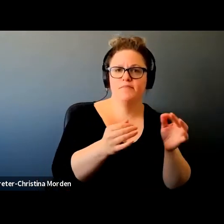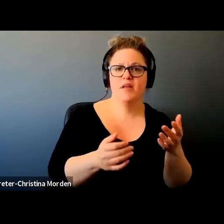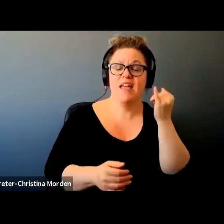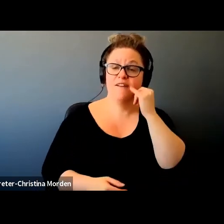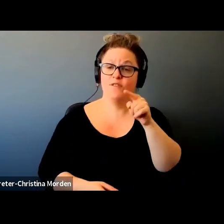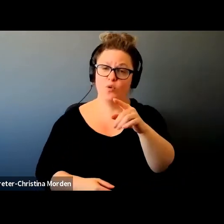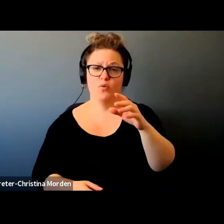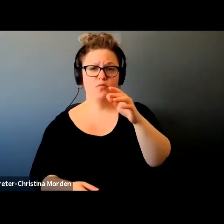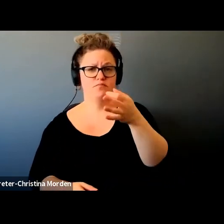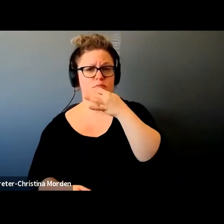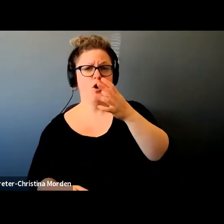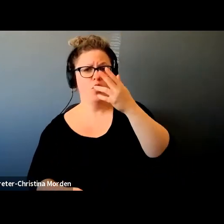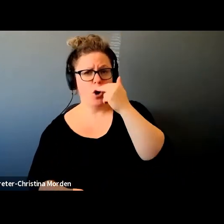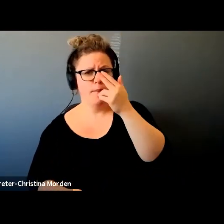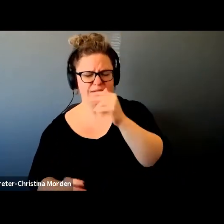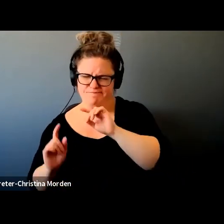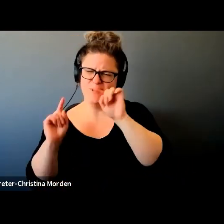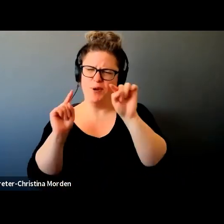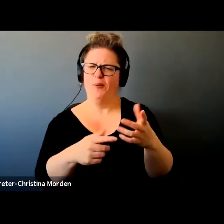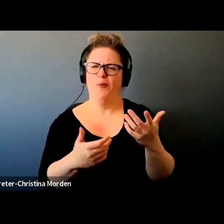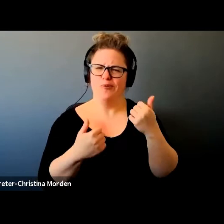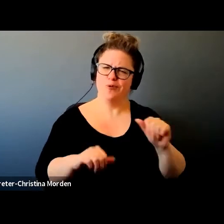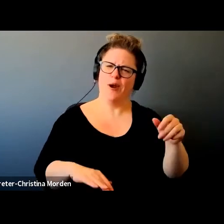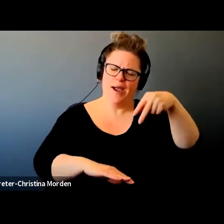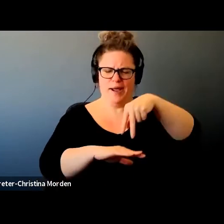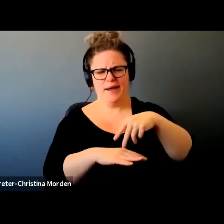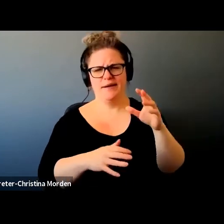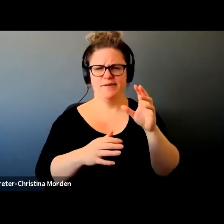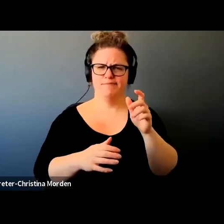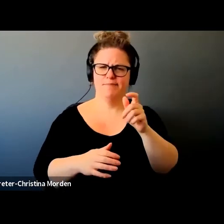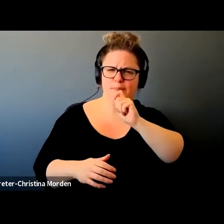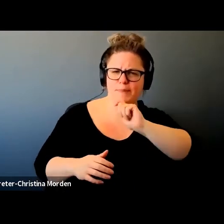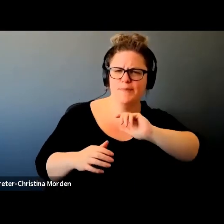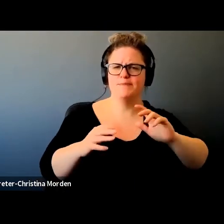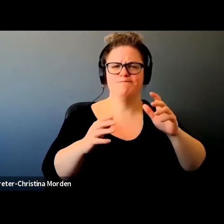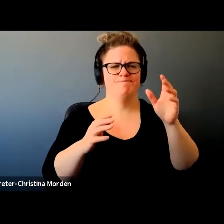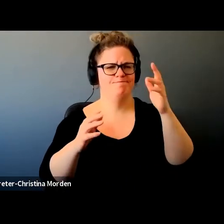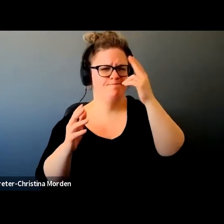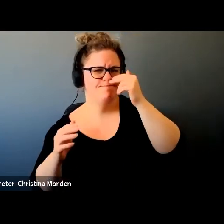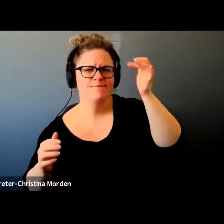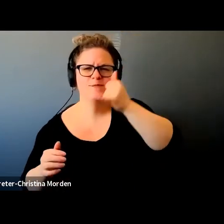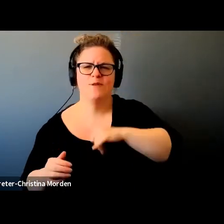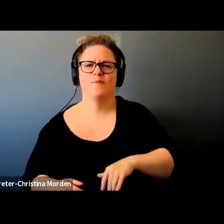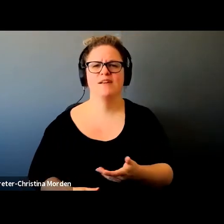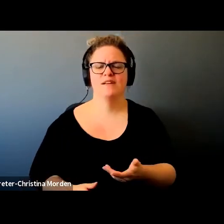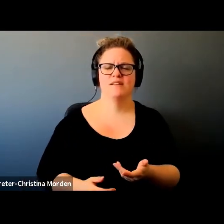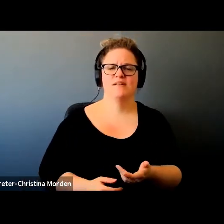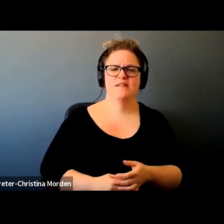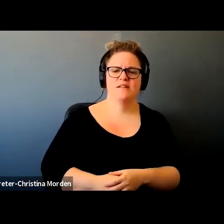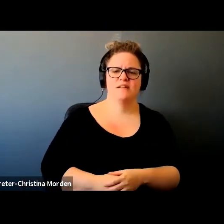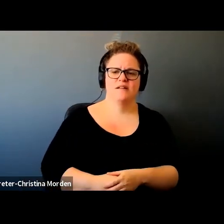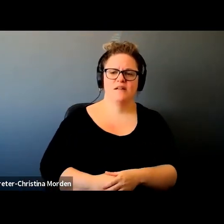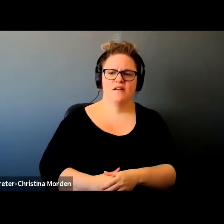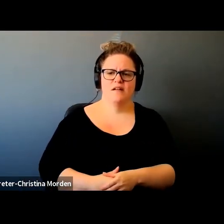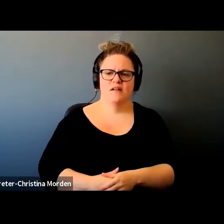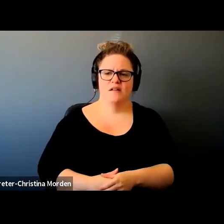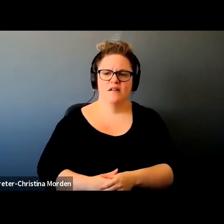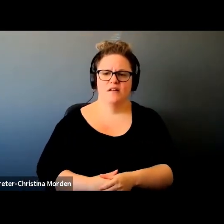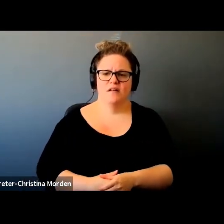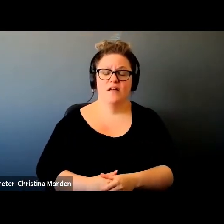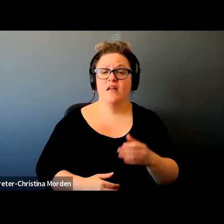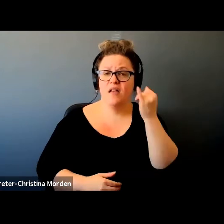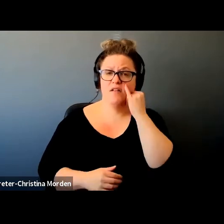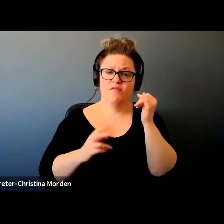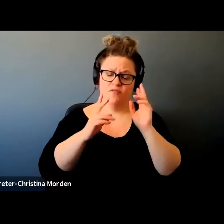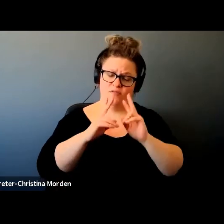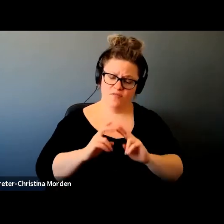the open mic, do that. Then know, after you've done all of your honest self-assessments, you gotta